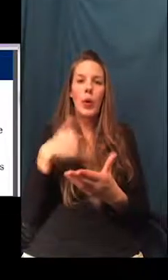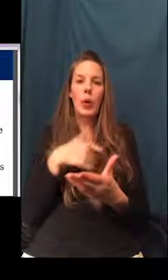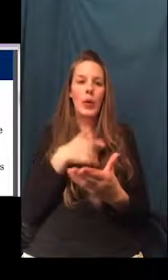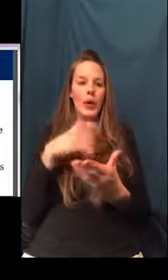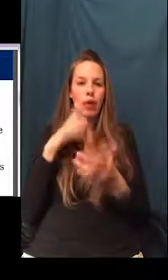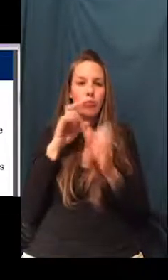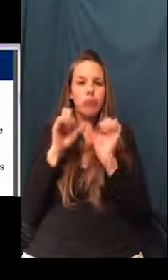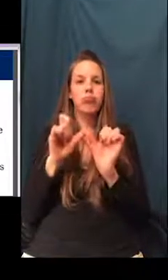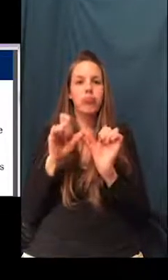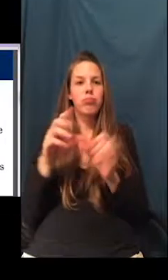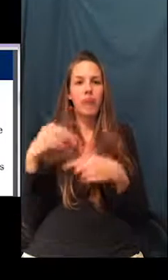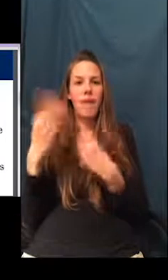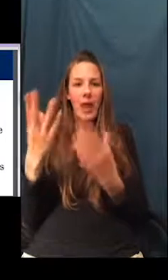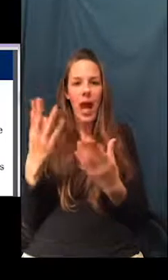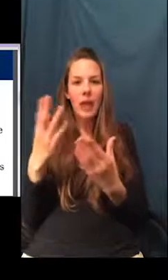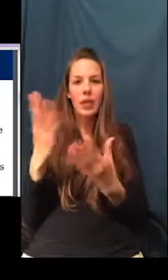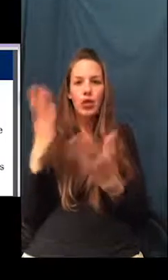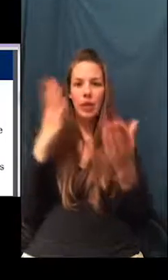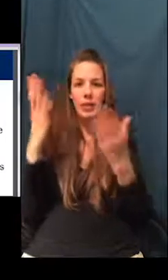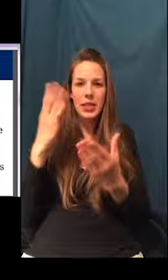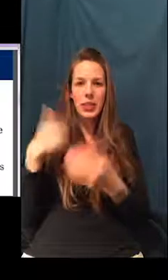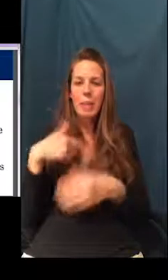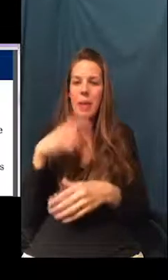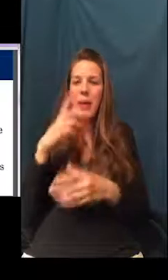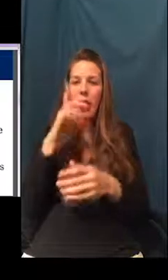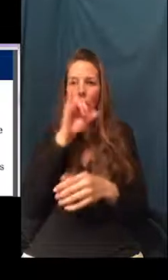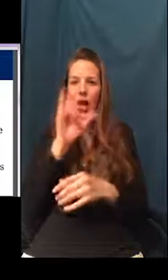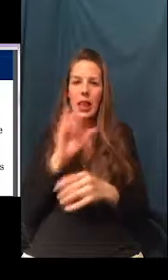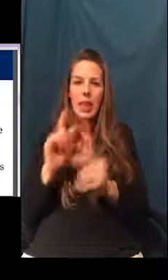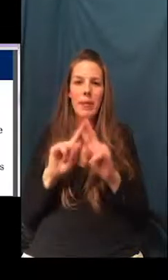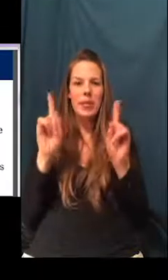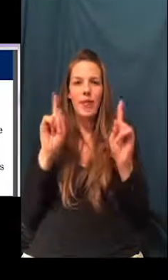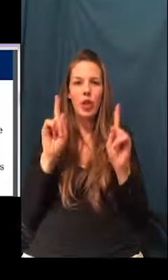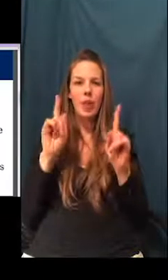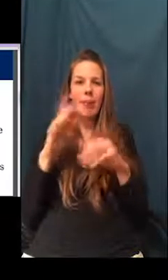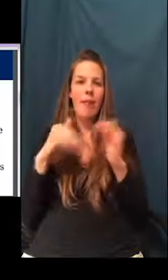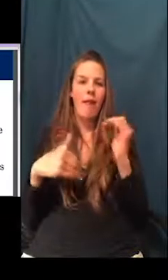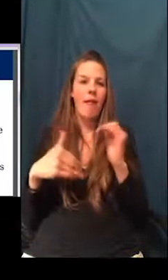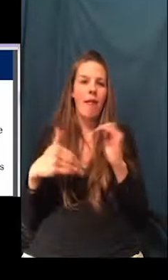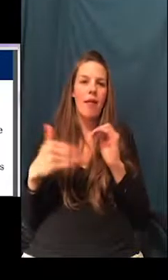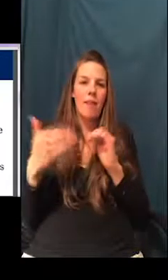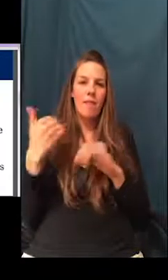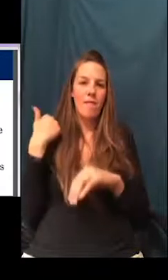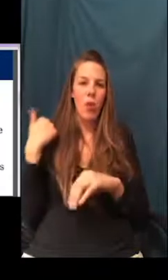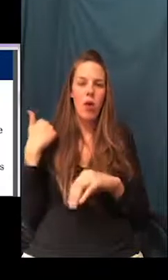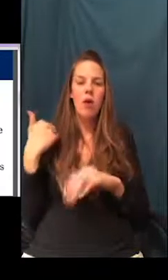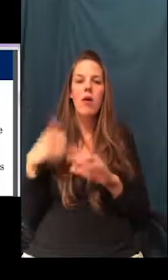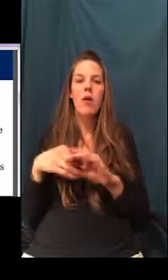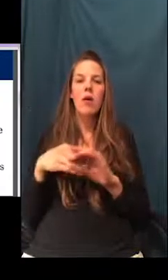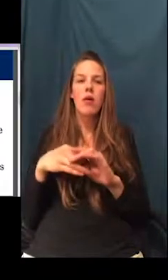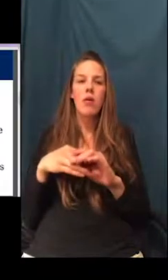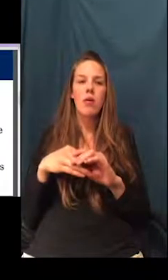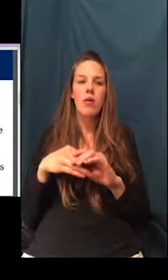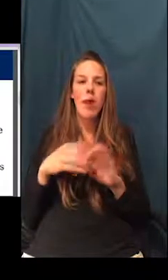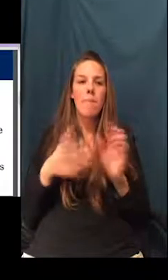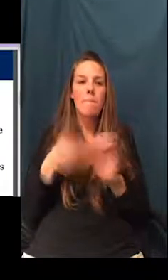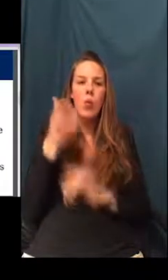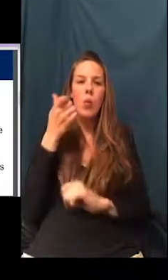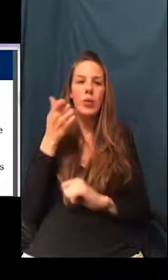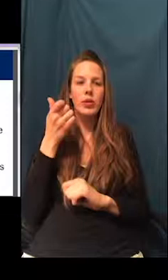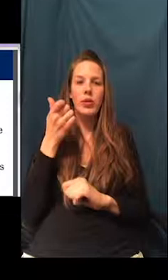we're all continuing to provide the services. They might look a little bit different than what they have prior to this.